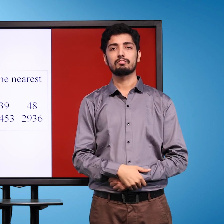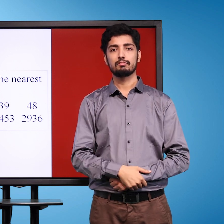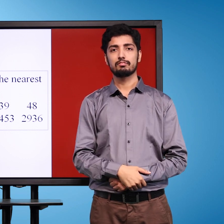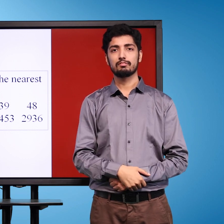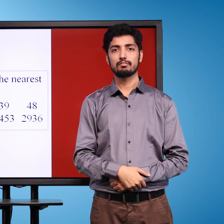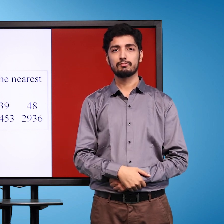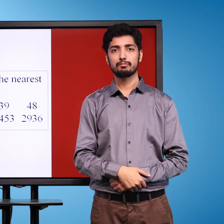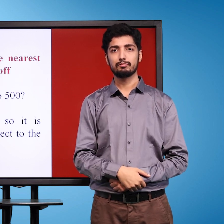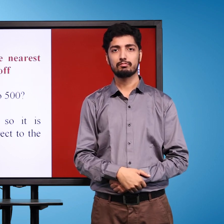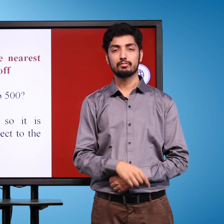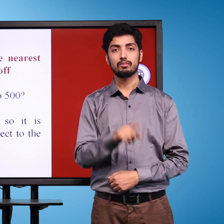2936.